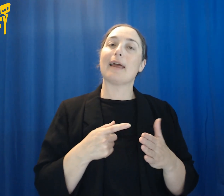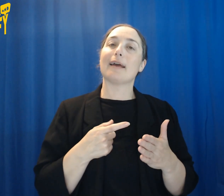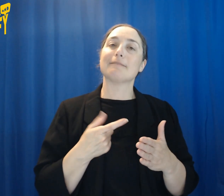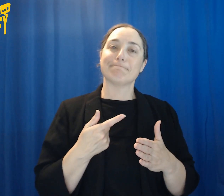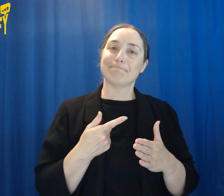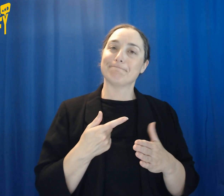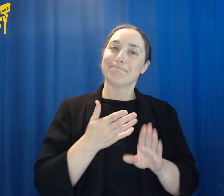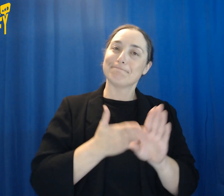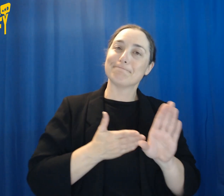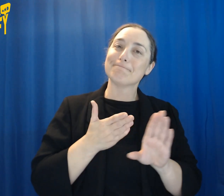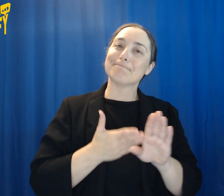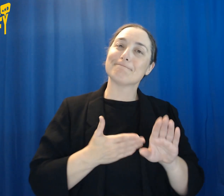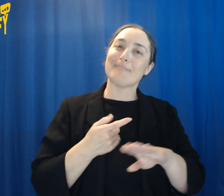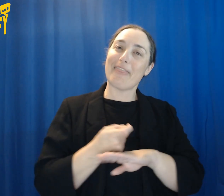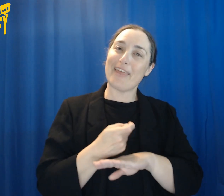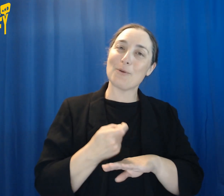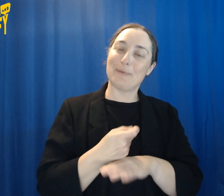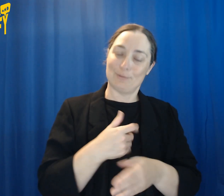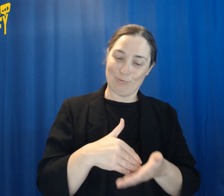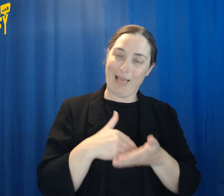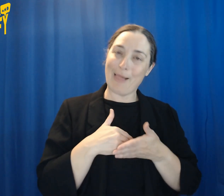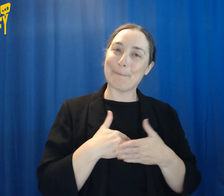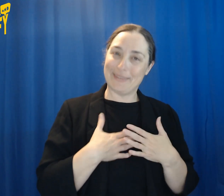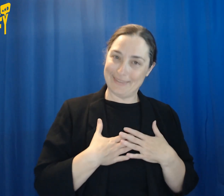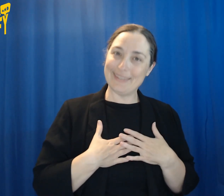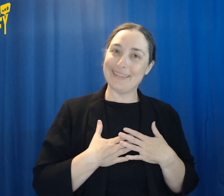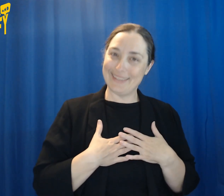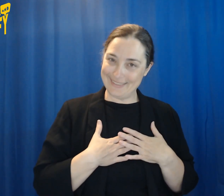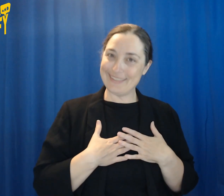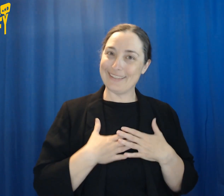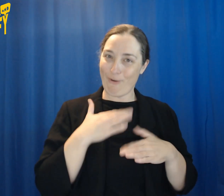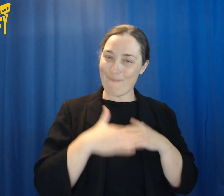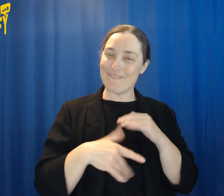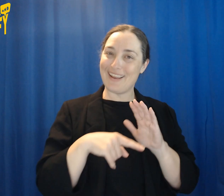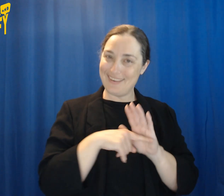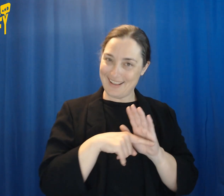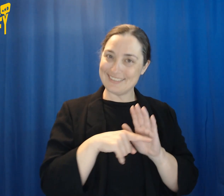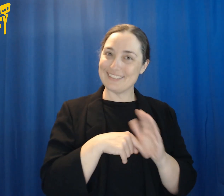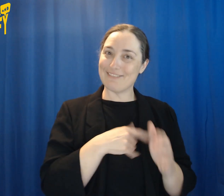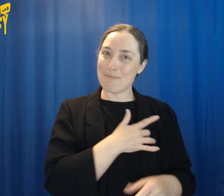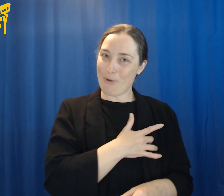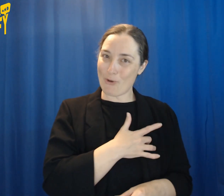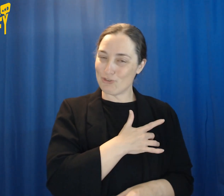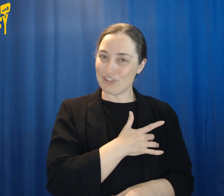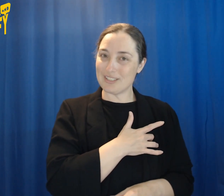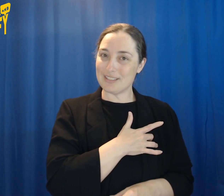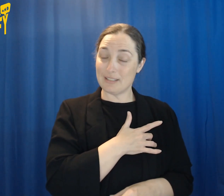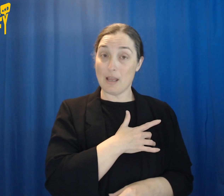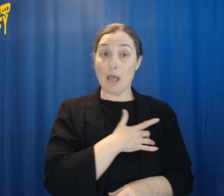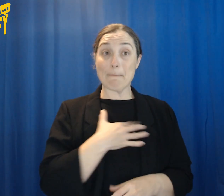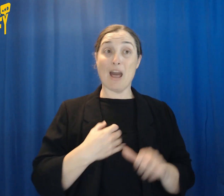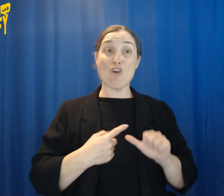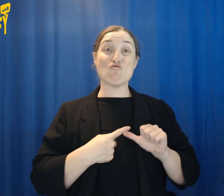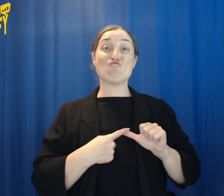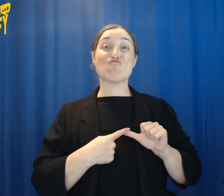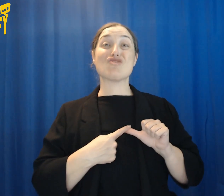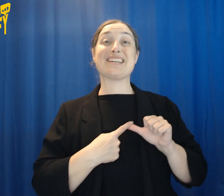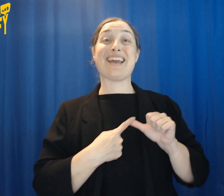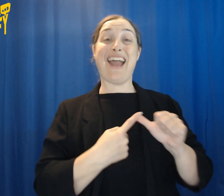with negative emotions, and now I realize that you actually don't have to be as reactive as I was raised to